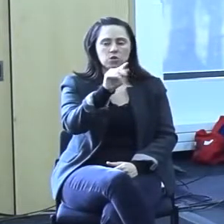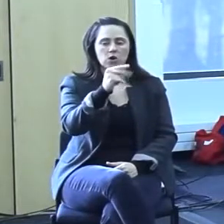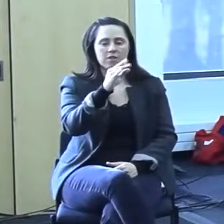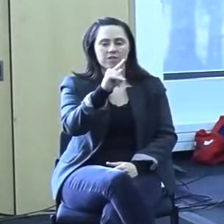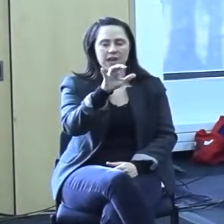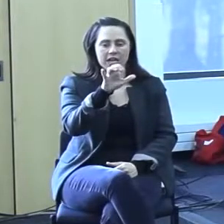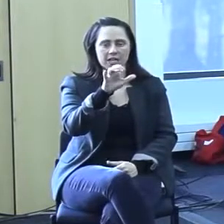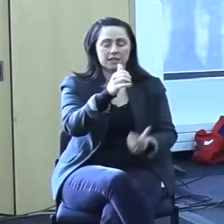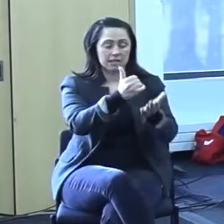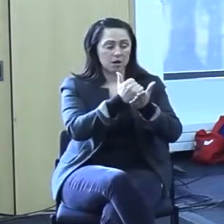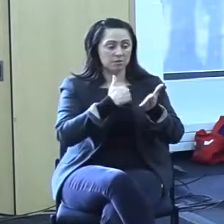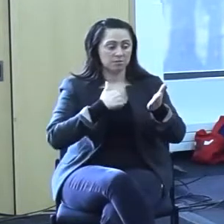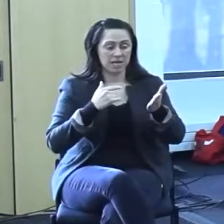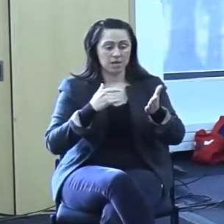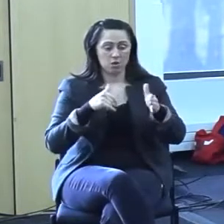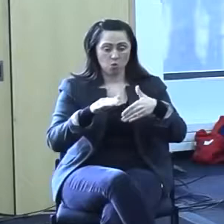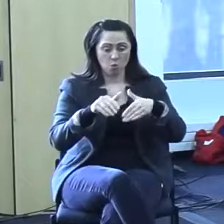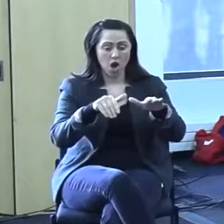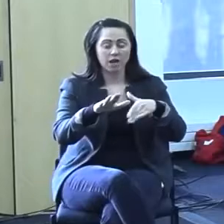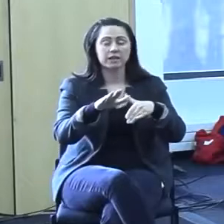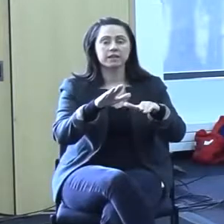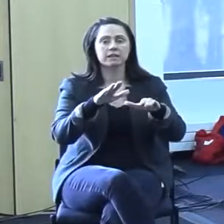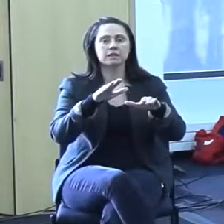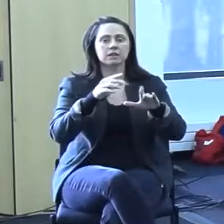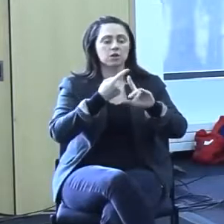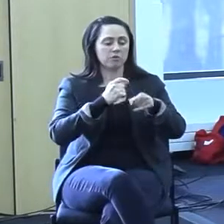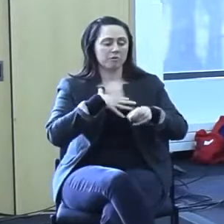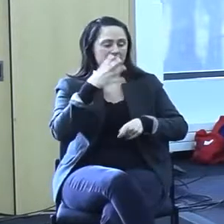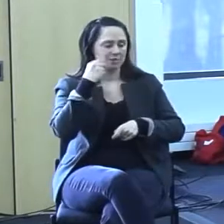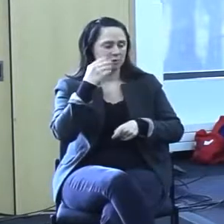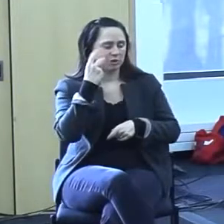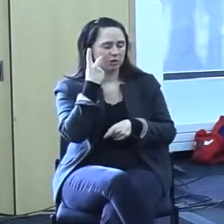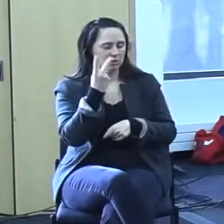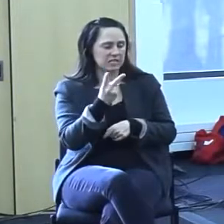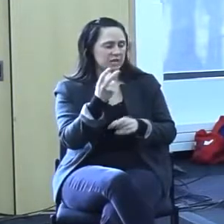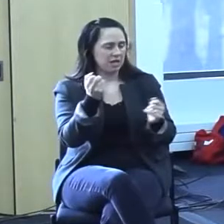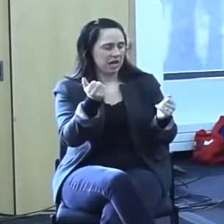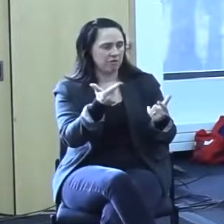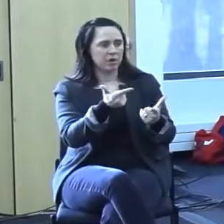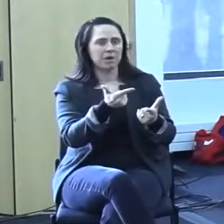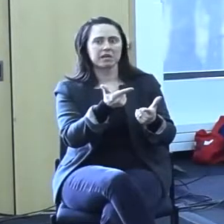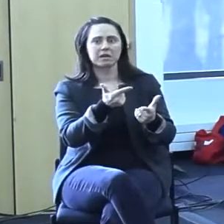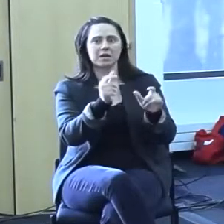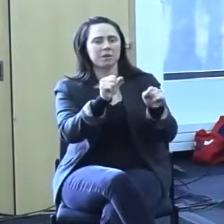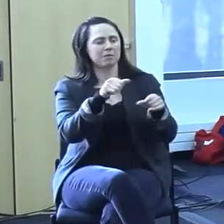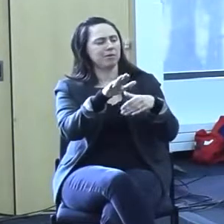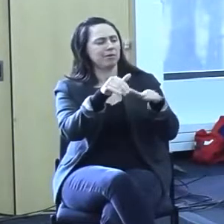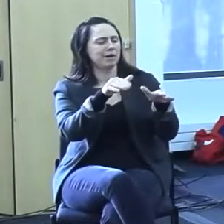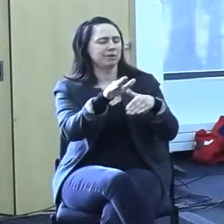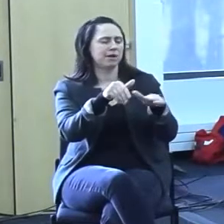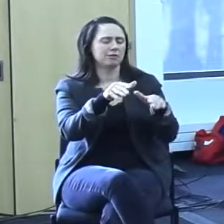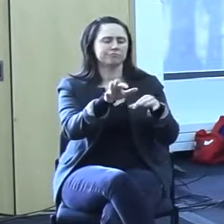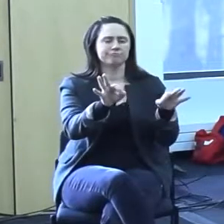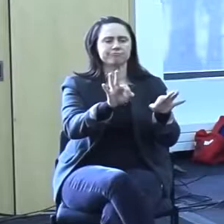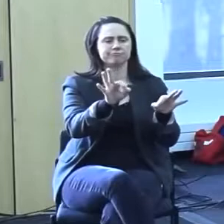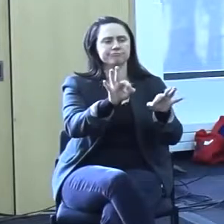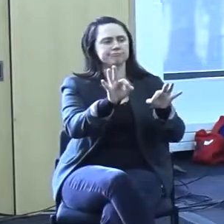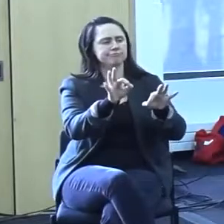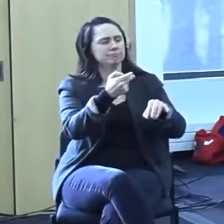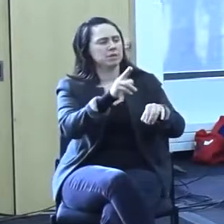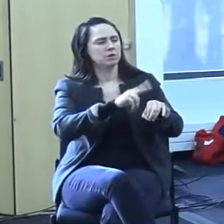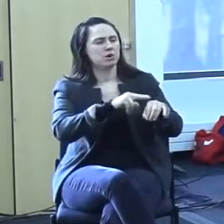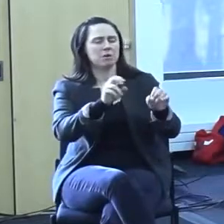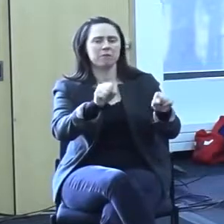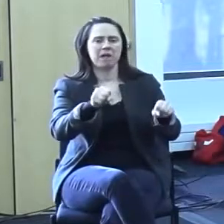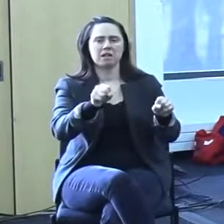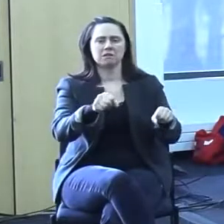that, in my experience, you see everybody be able to walk around with normal abilities.